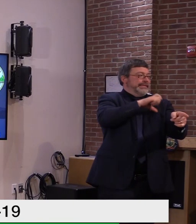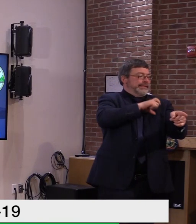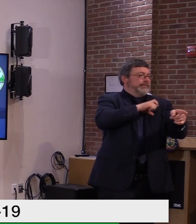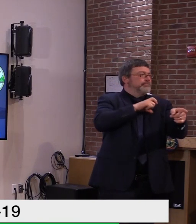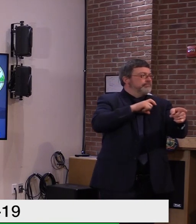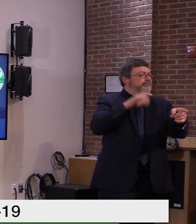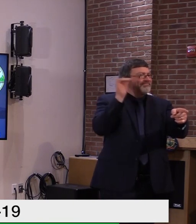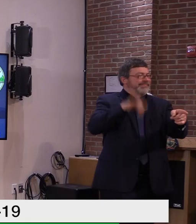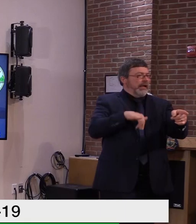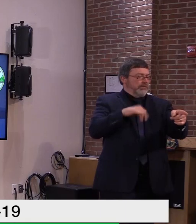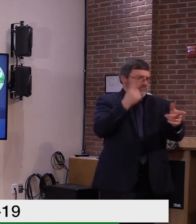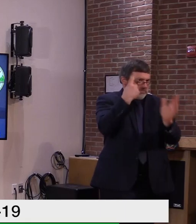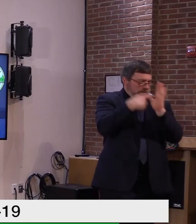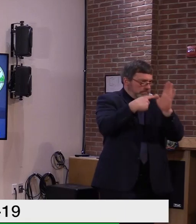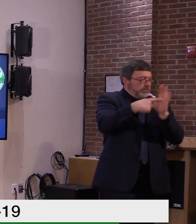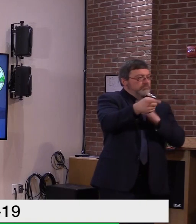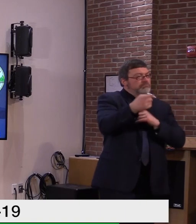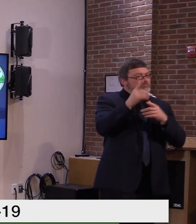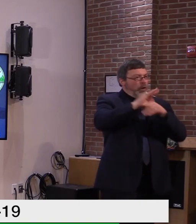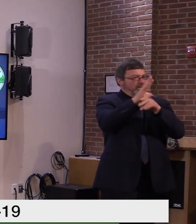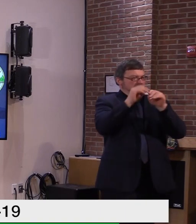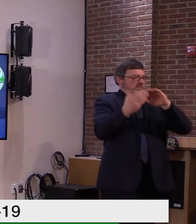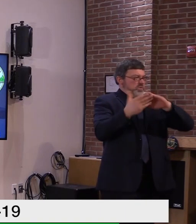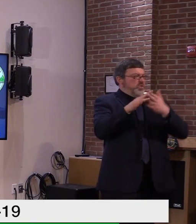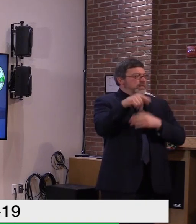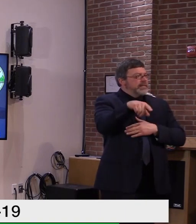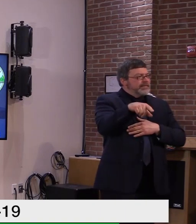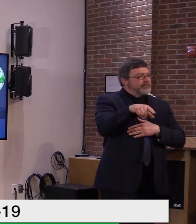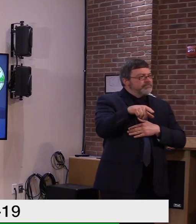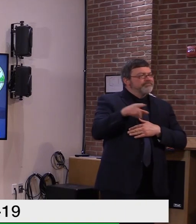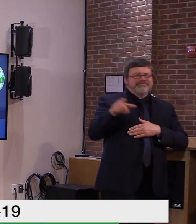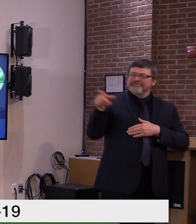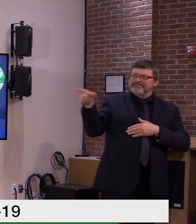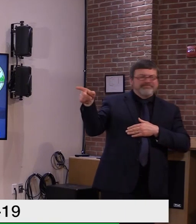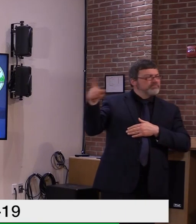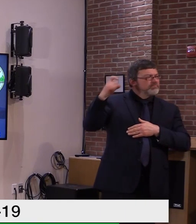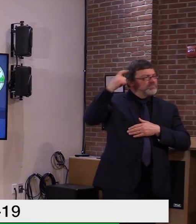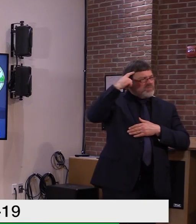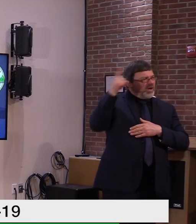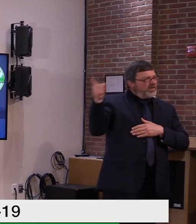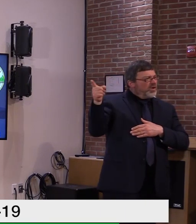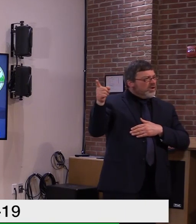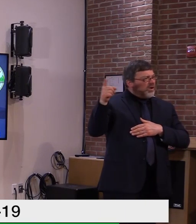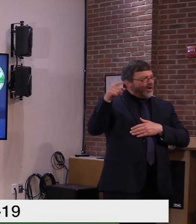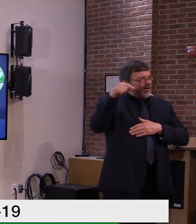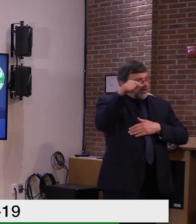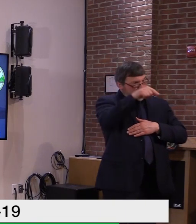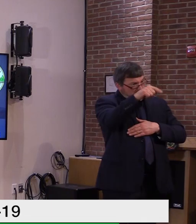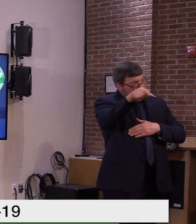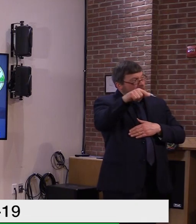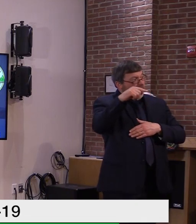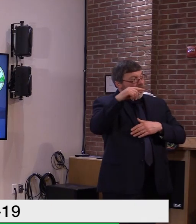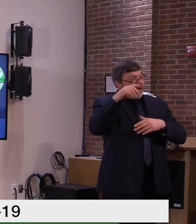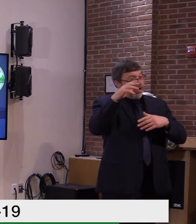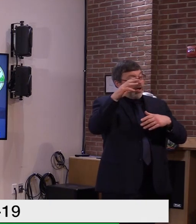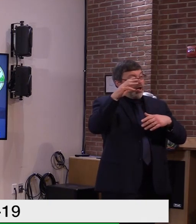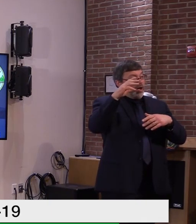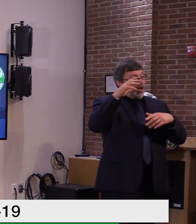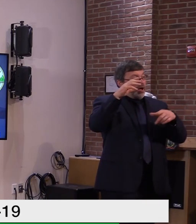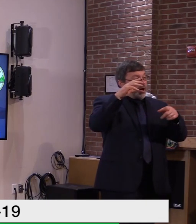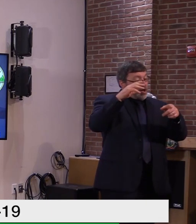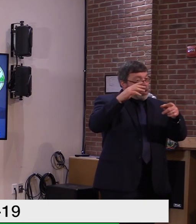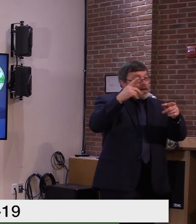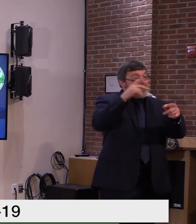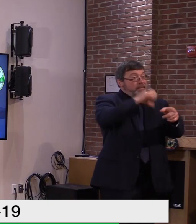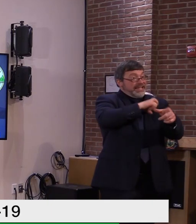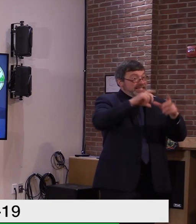departments have been given the vaccine shots so far? Have the state police had their shots, the sheriff's departments? And